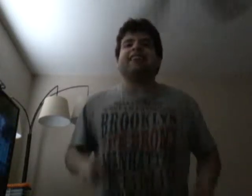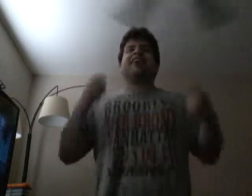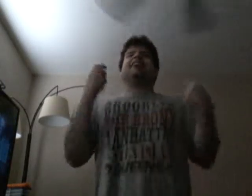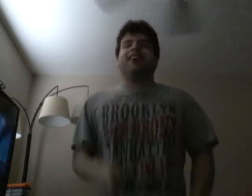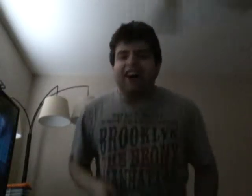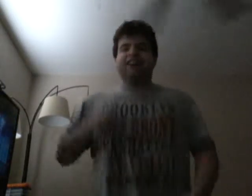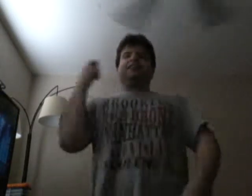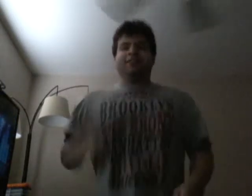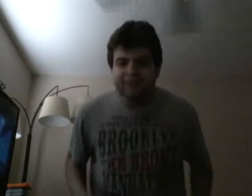the door.